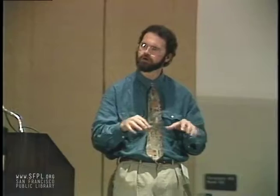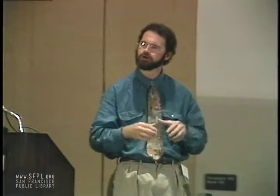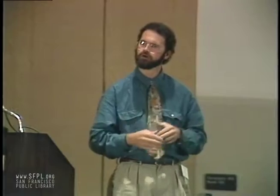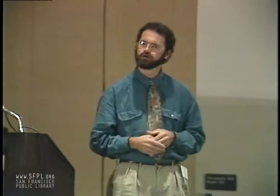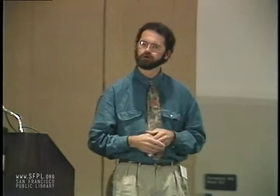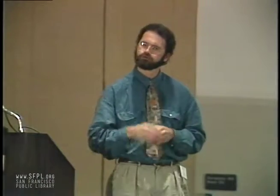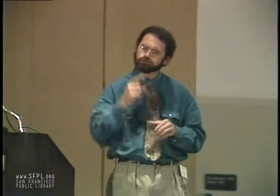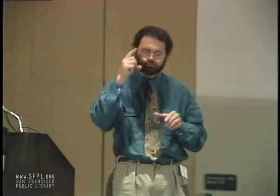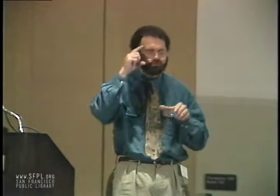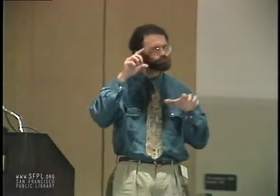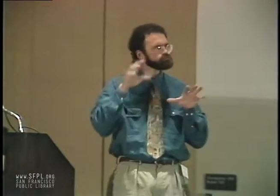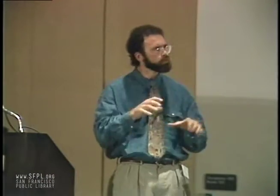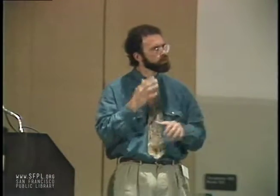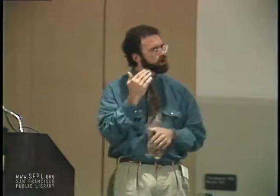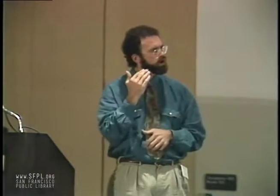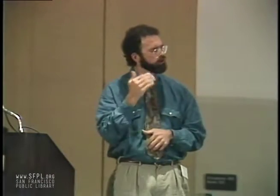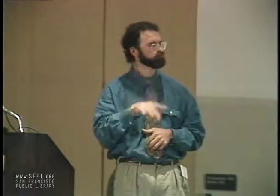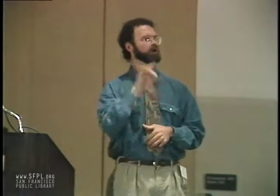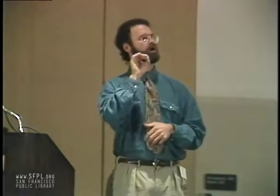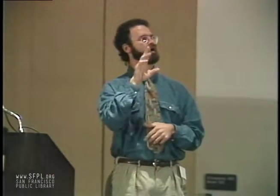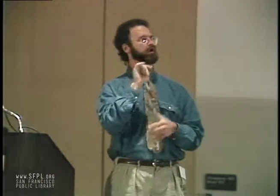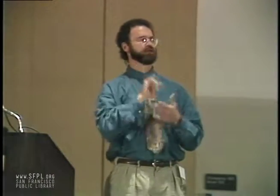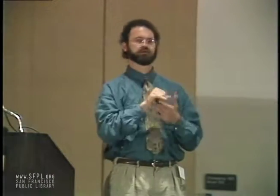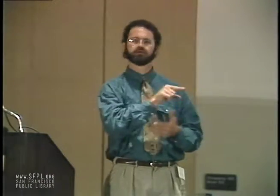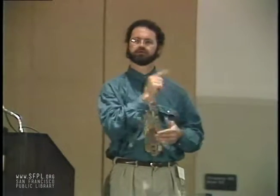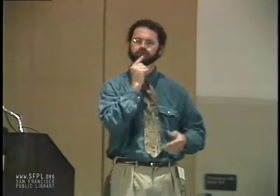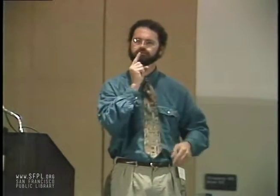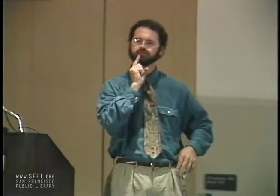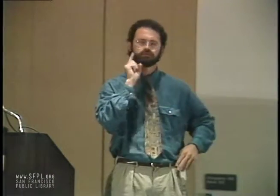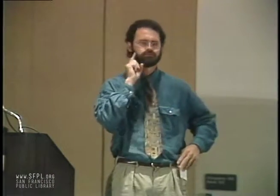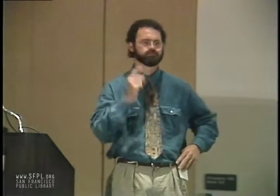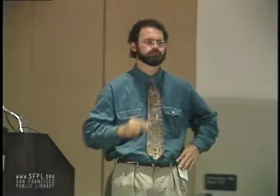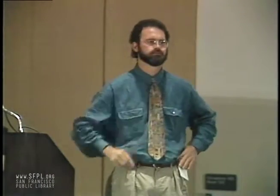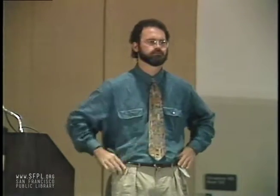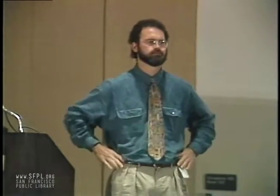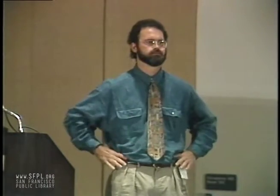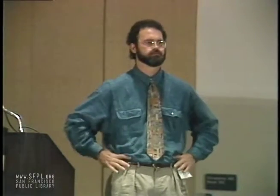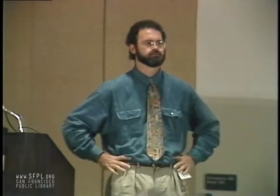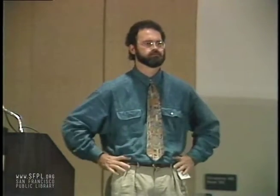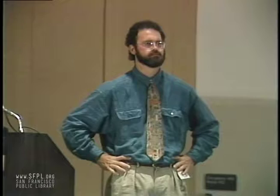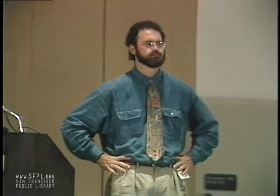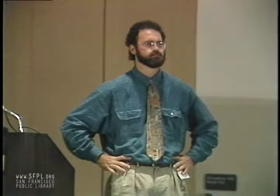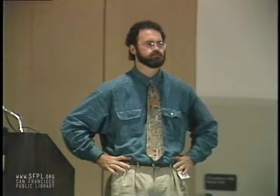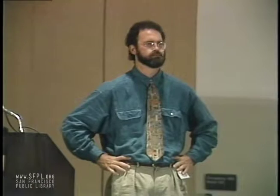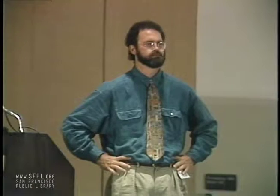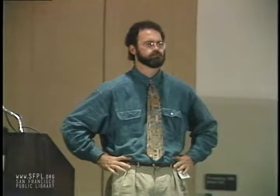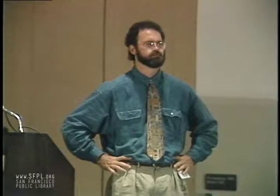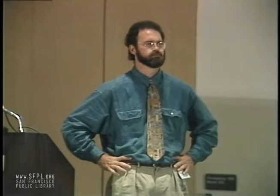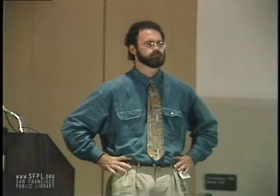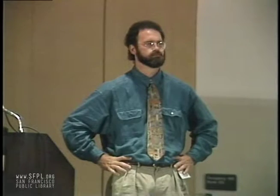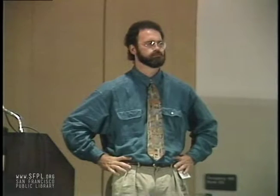When he arrived, he was shocked. He was shocked to find out that he was